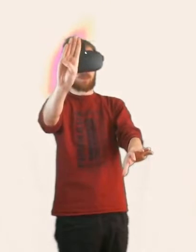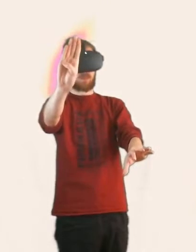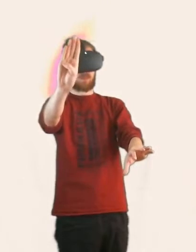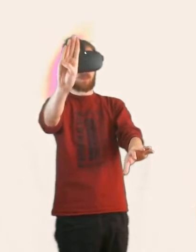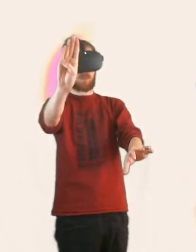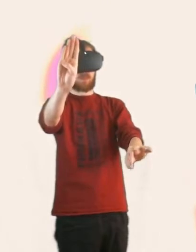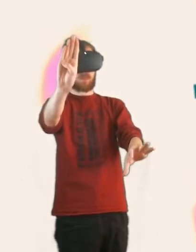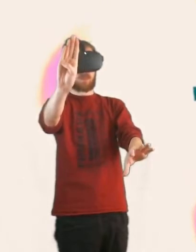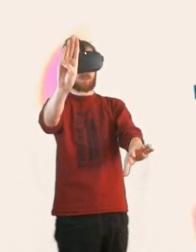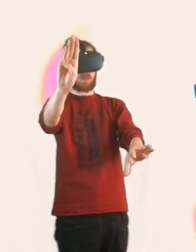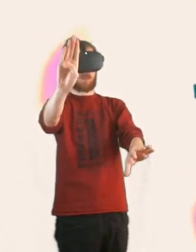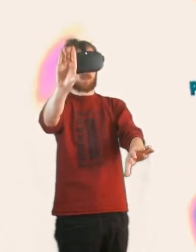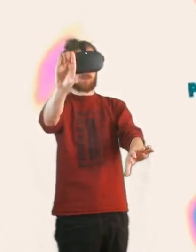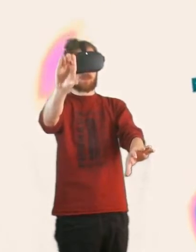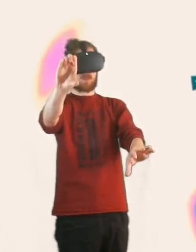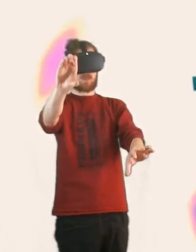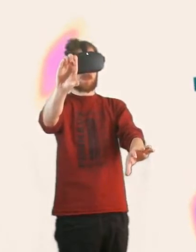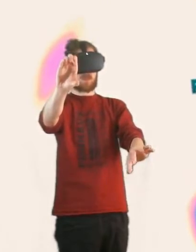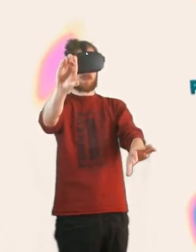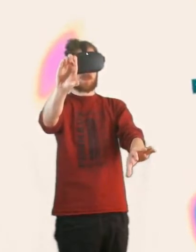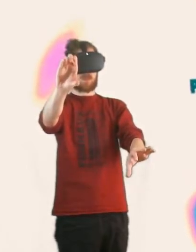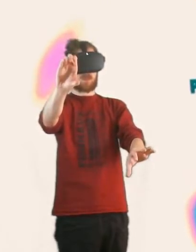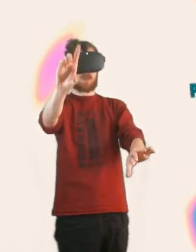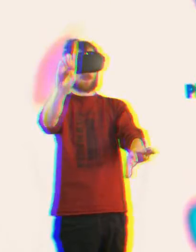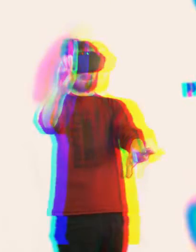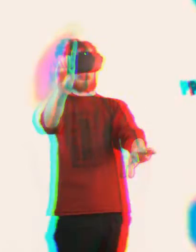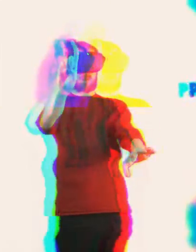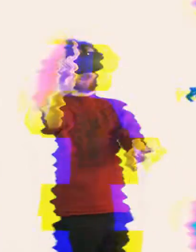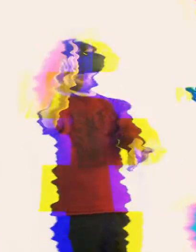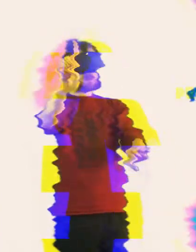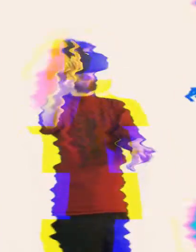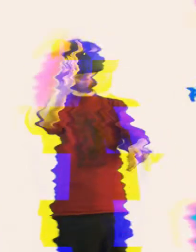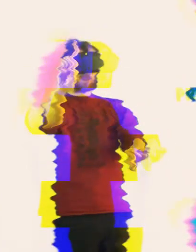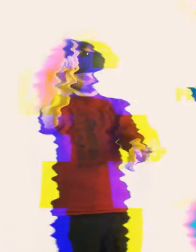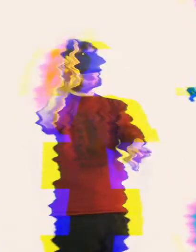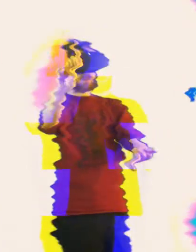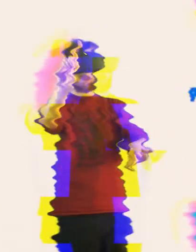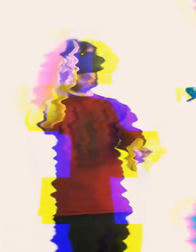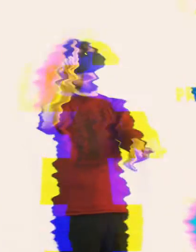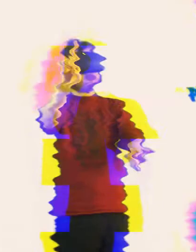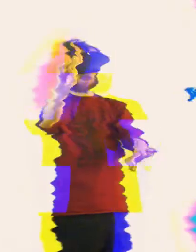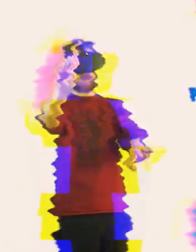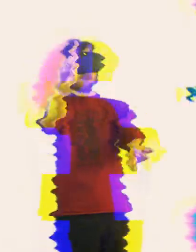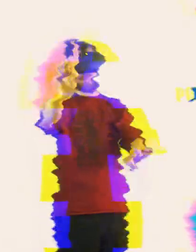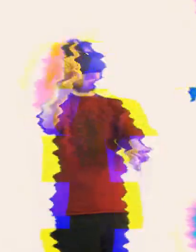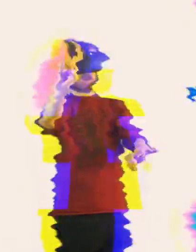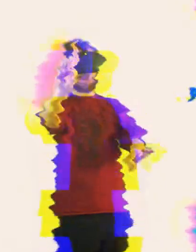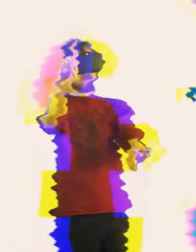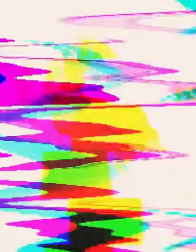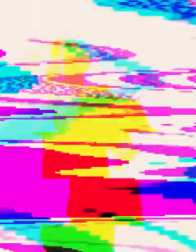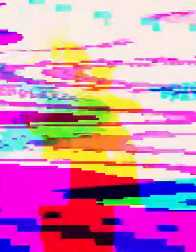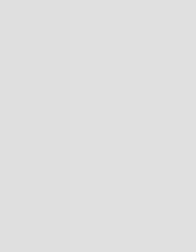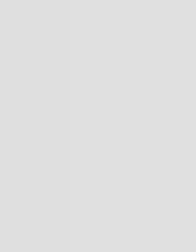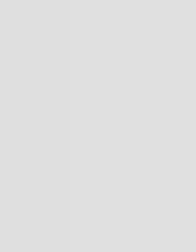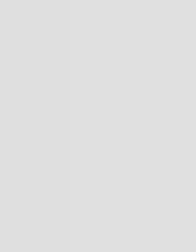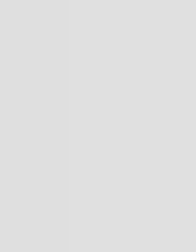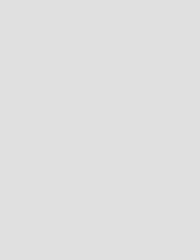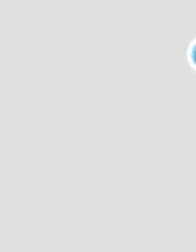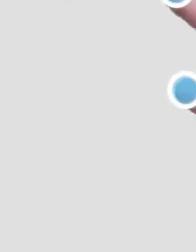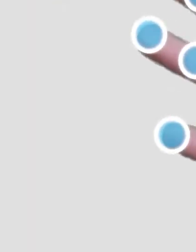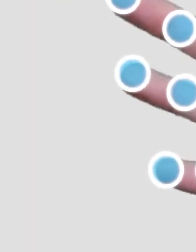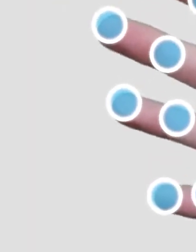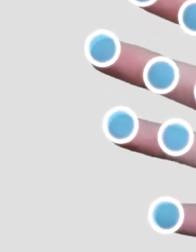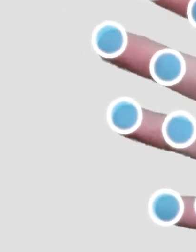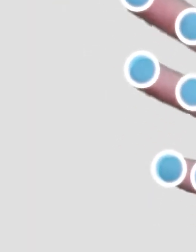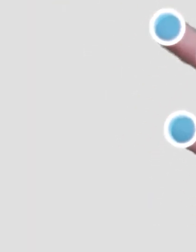shape by holding up your selected hand and hitting Save Sign. But what is a sign? And how does the game recognize them? Well, the